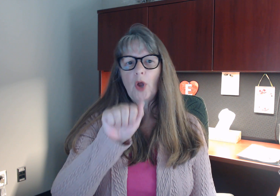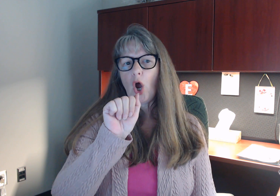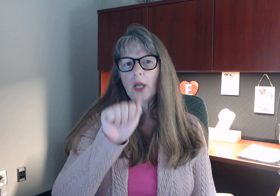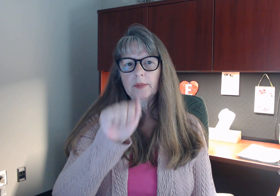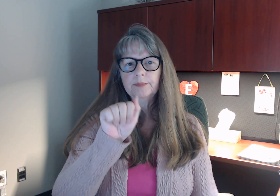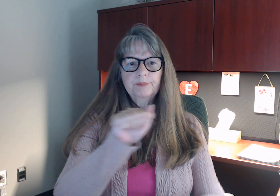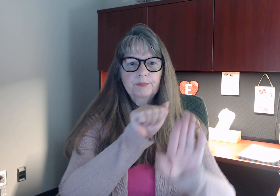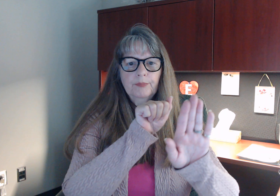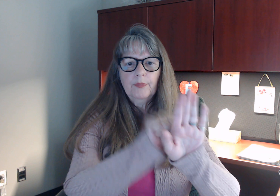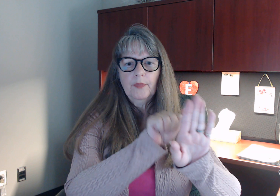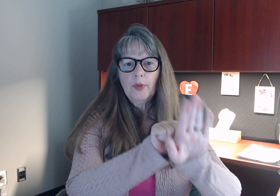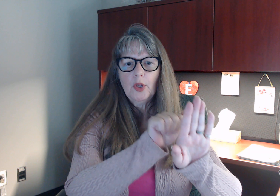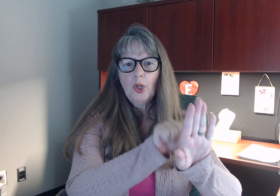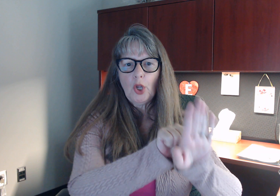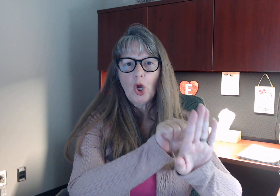Knock.